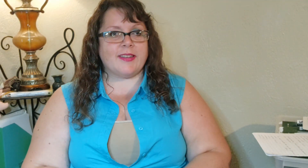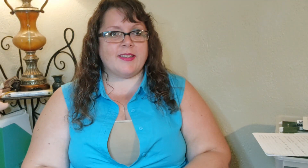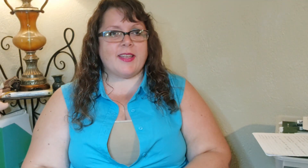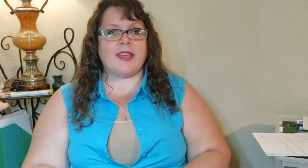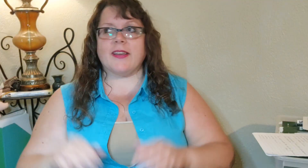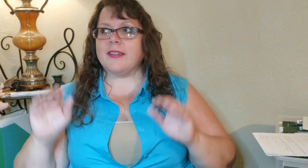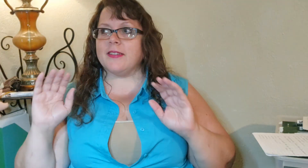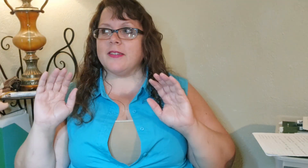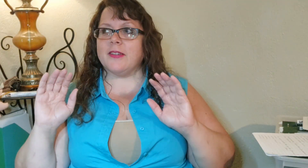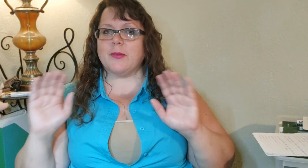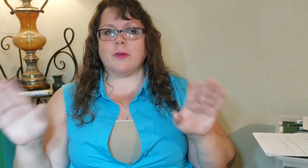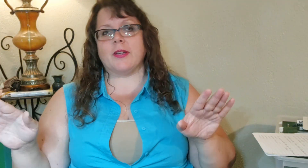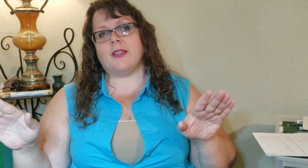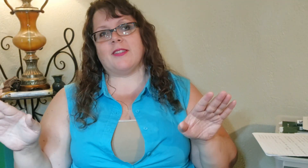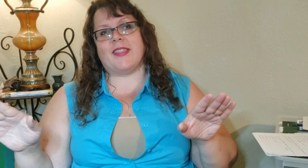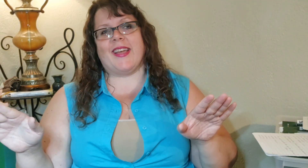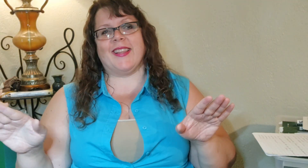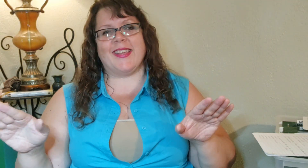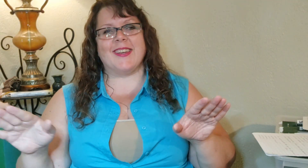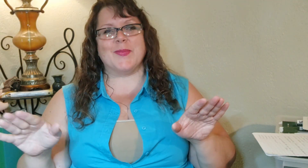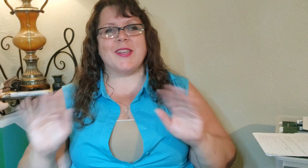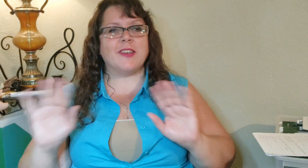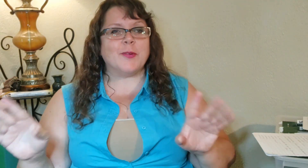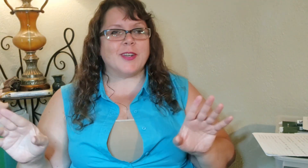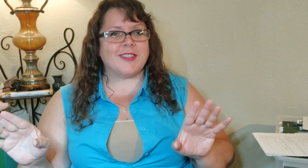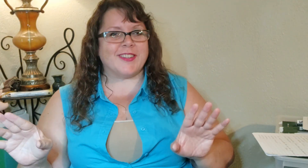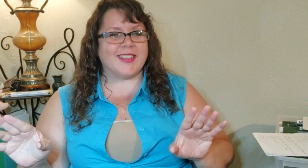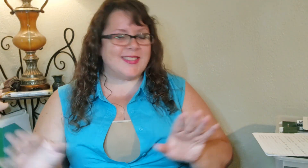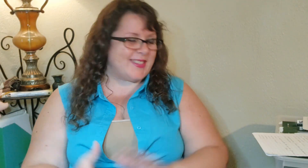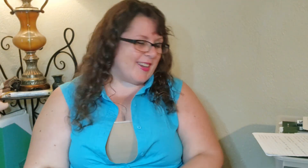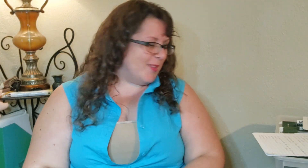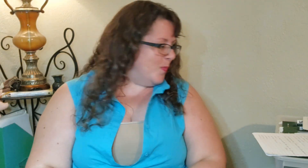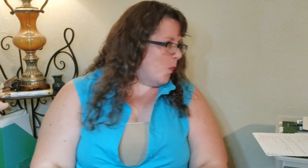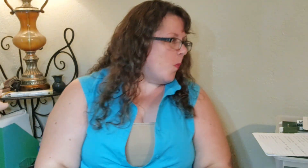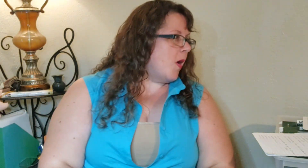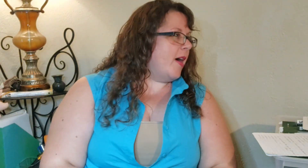sign, and we'll get into that later, but you don't want to do that sign.